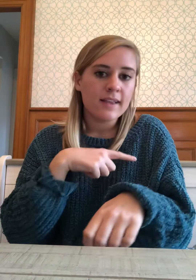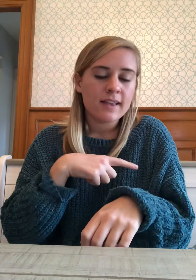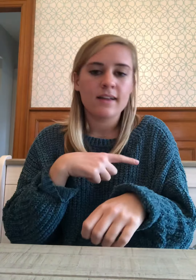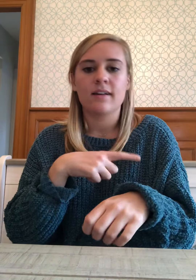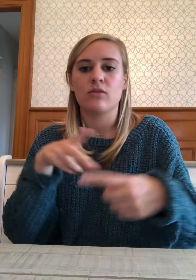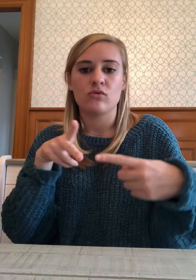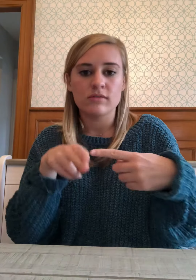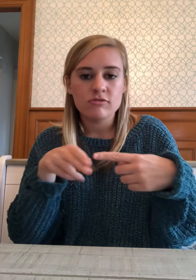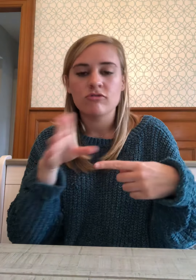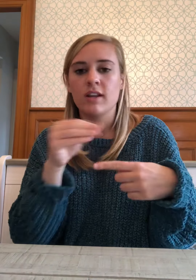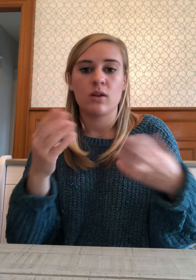material composition.